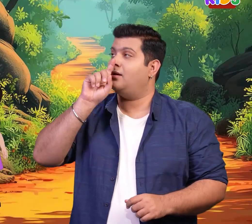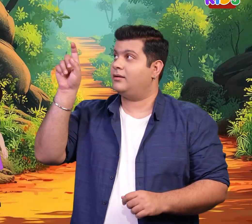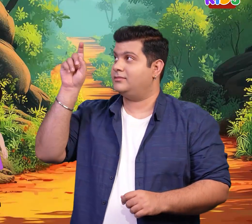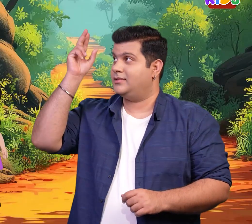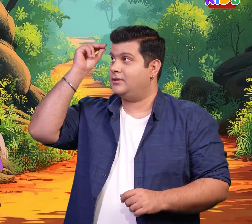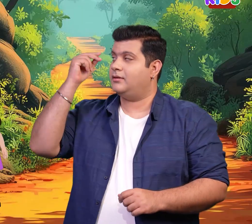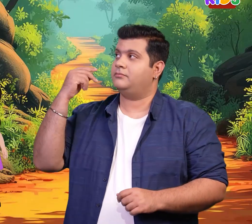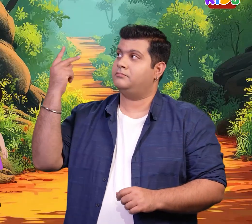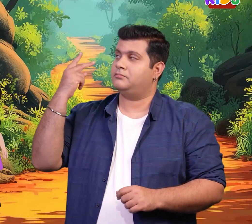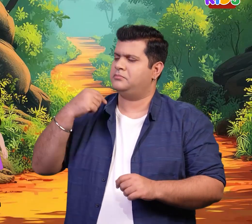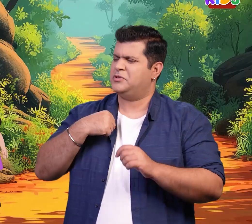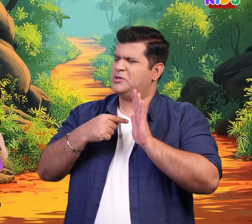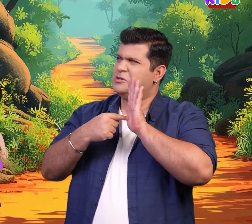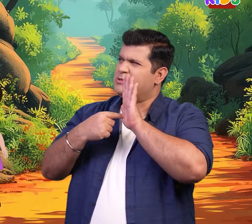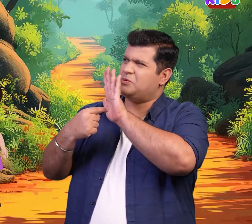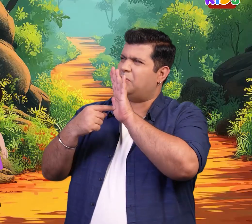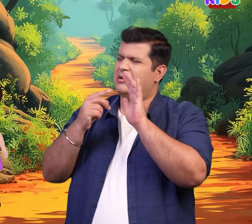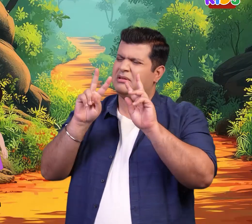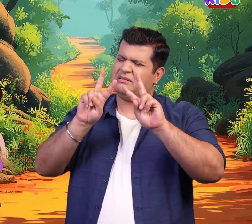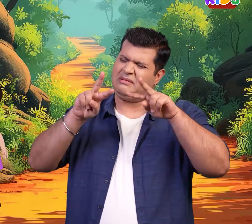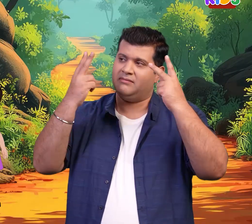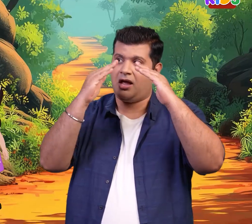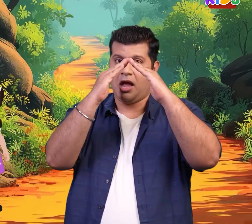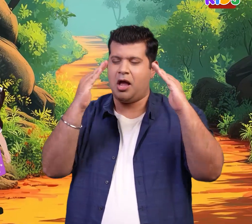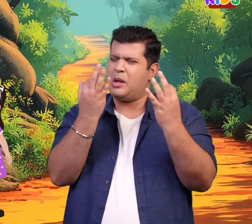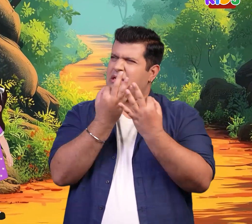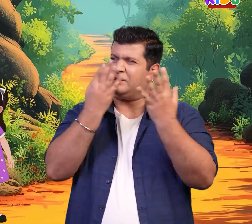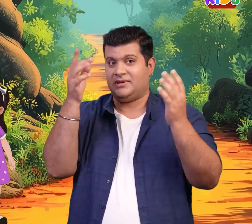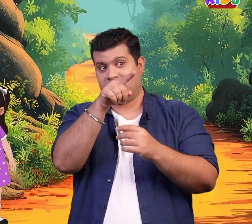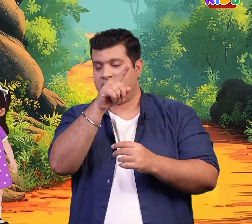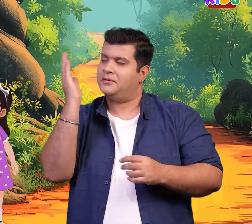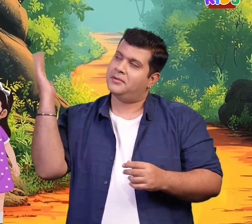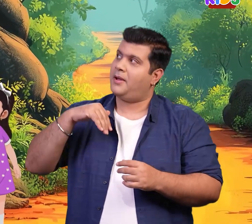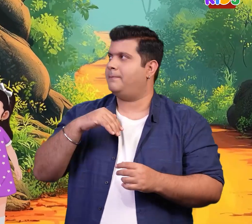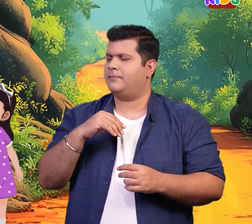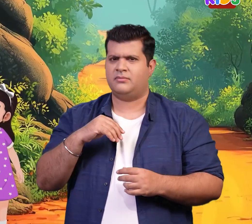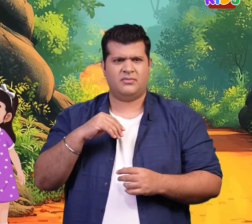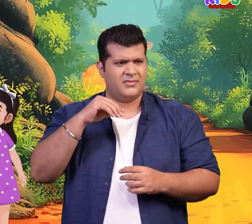Today we are going to visit a very special house, says Megha.